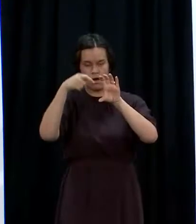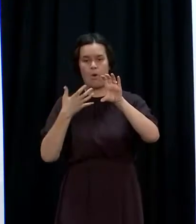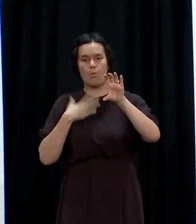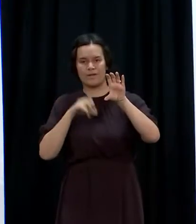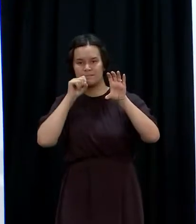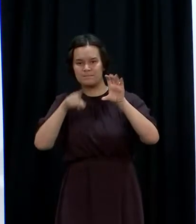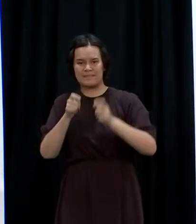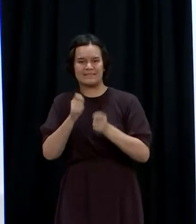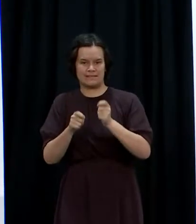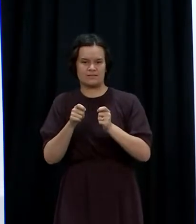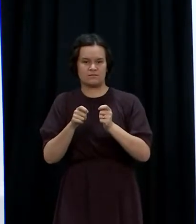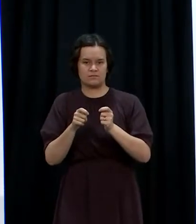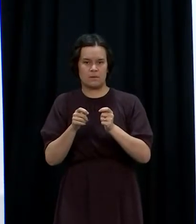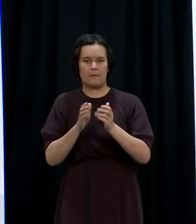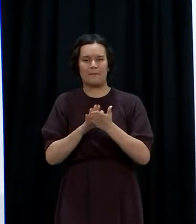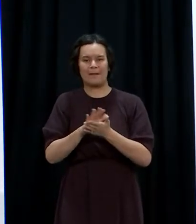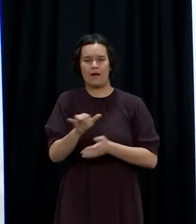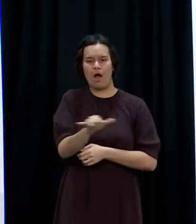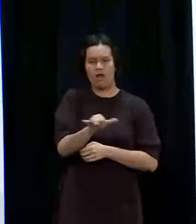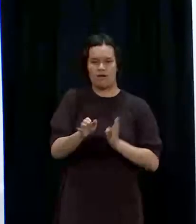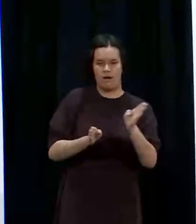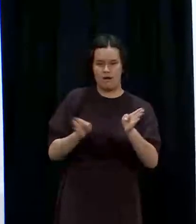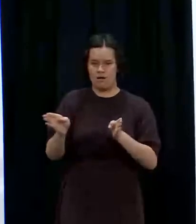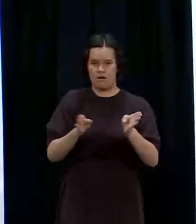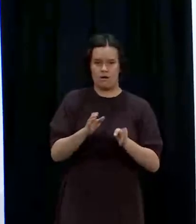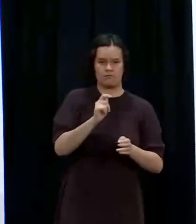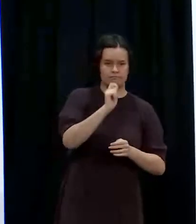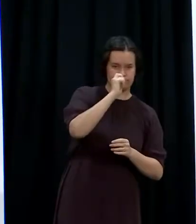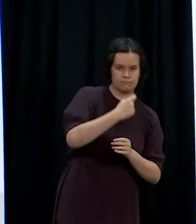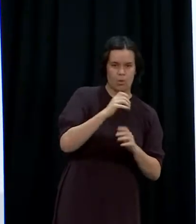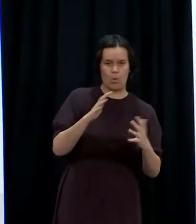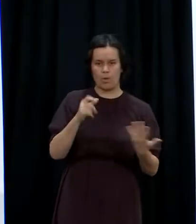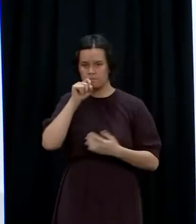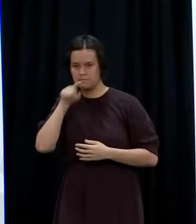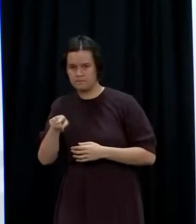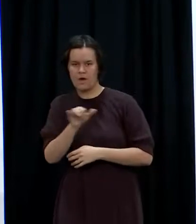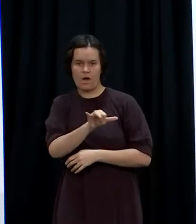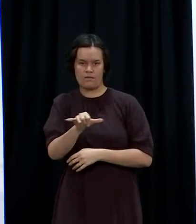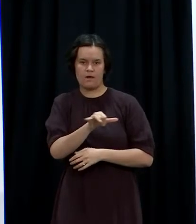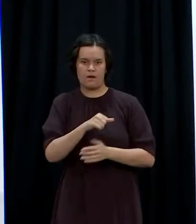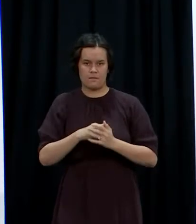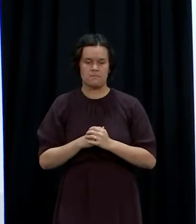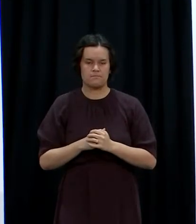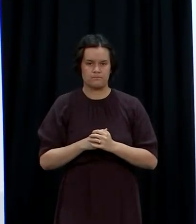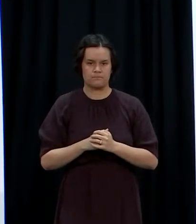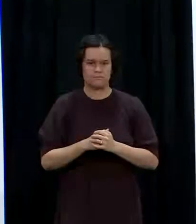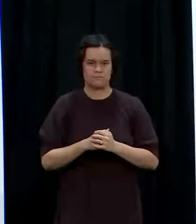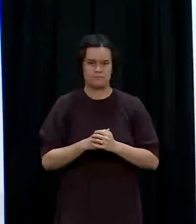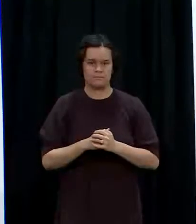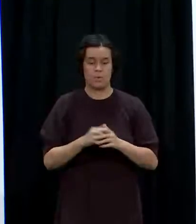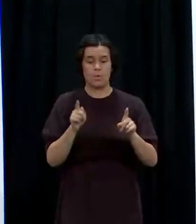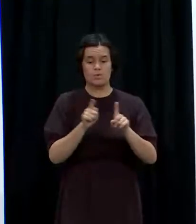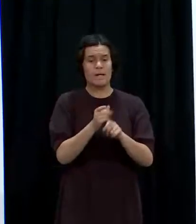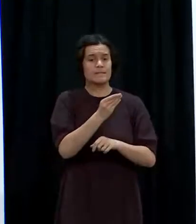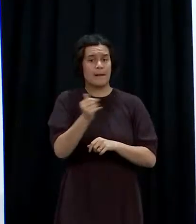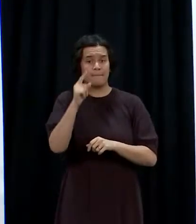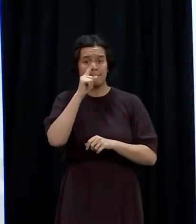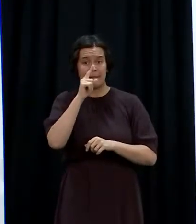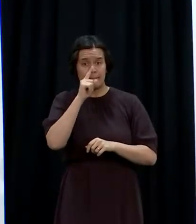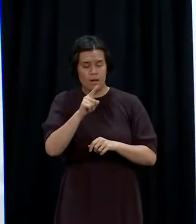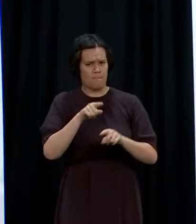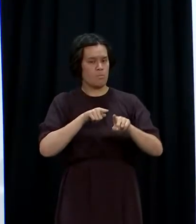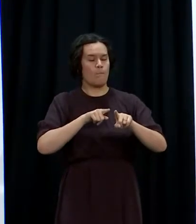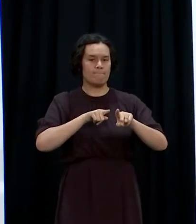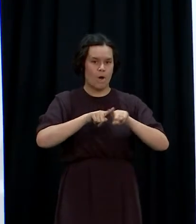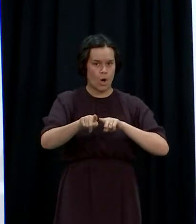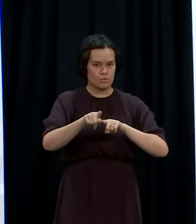system, and of those, 92% of all contacts have got a test in the system. We continue to follow up any who have outstanding test